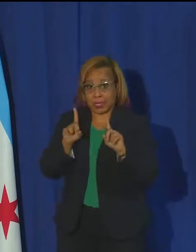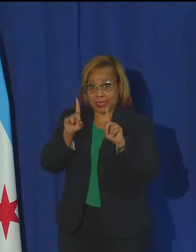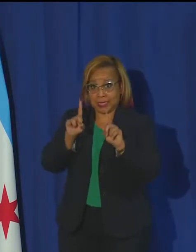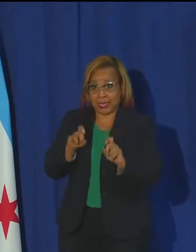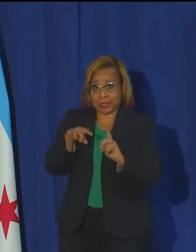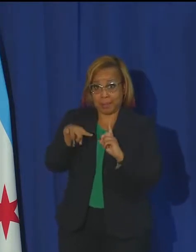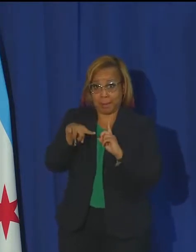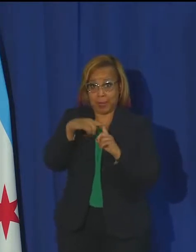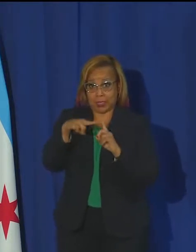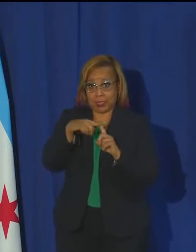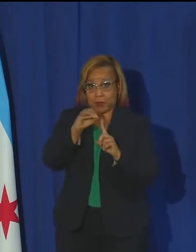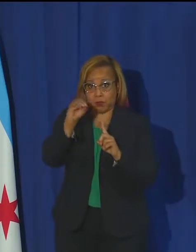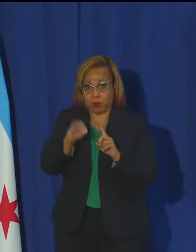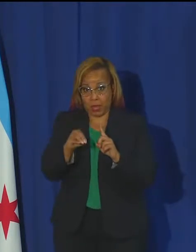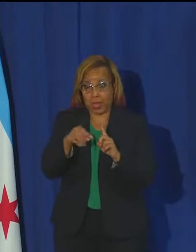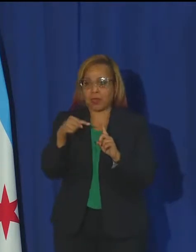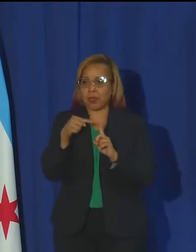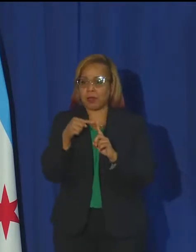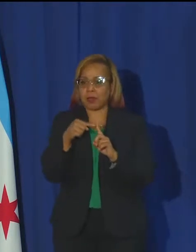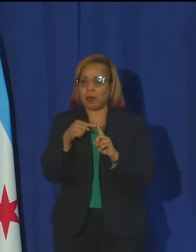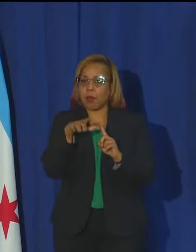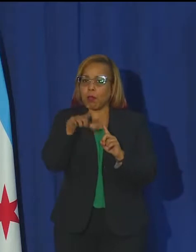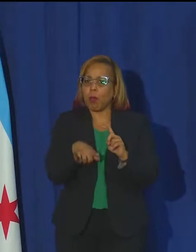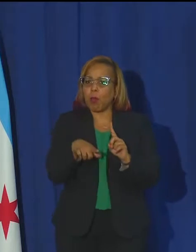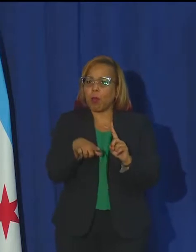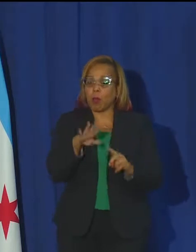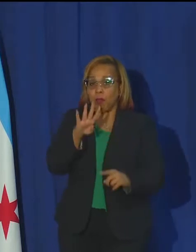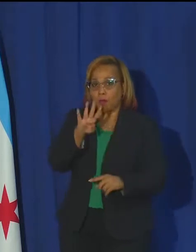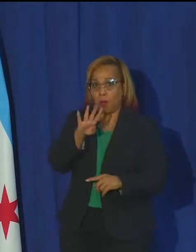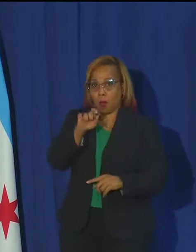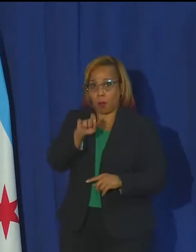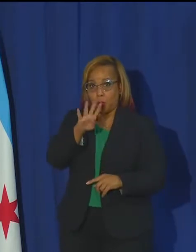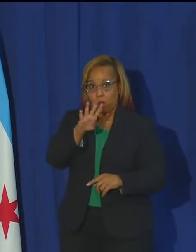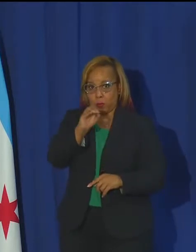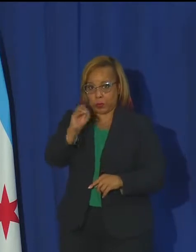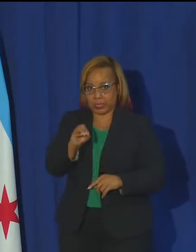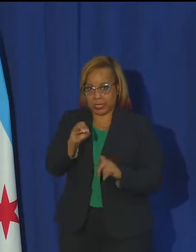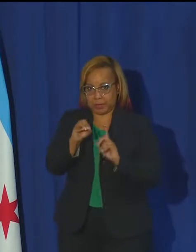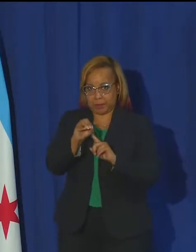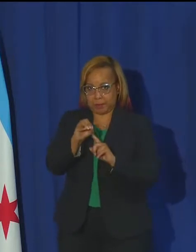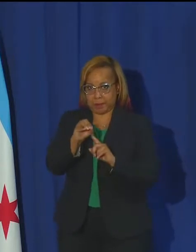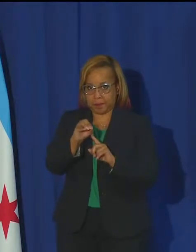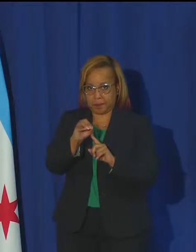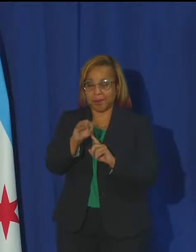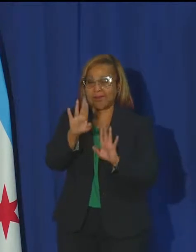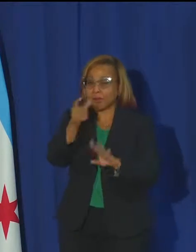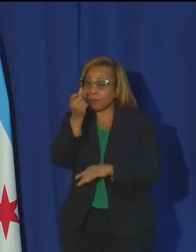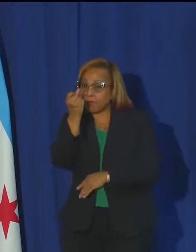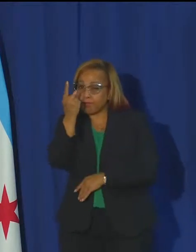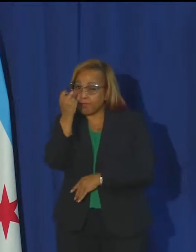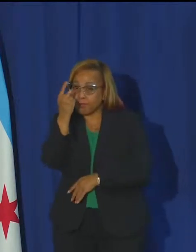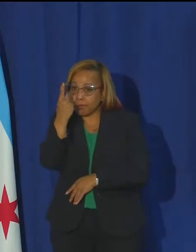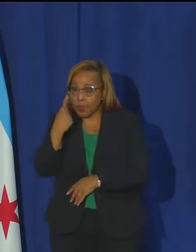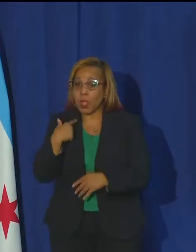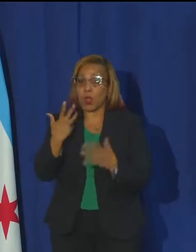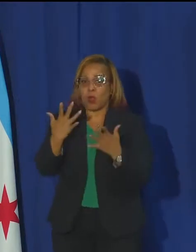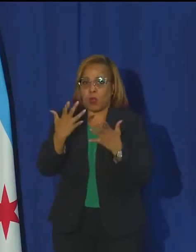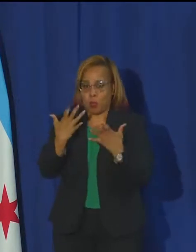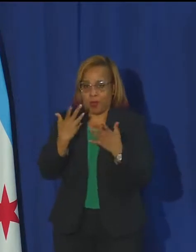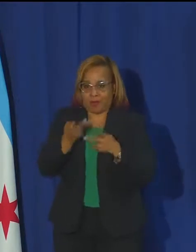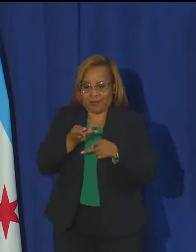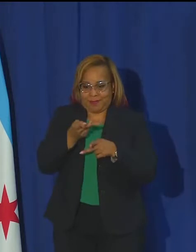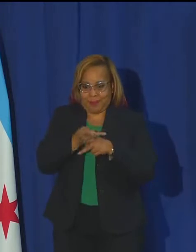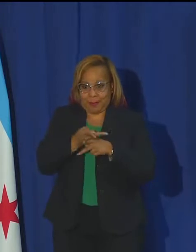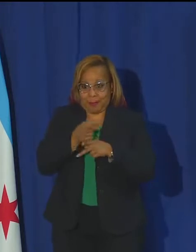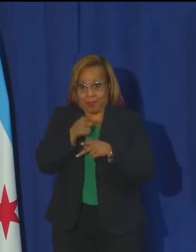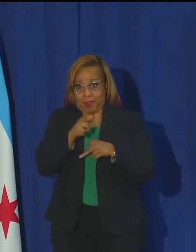test positivity rate remains low at 4.4%. As a reminder, we want to keep